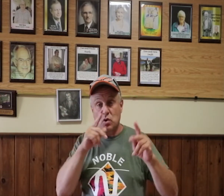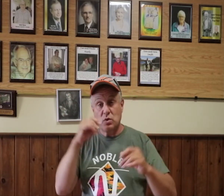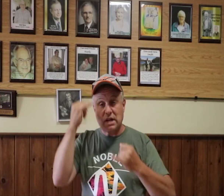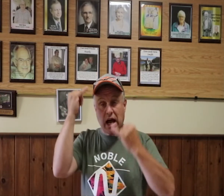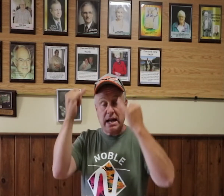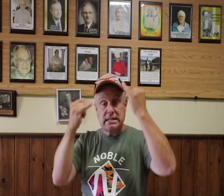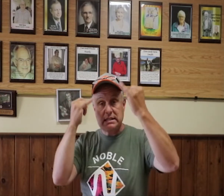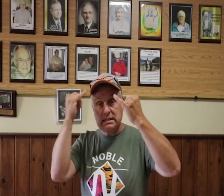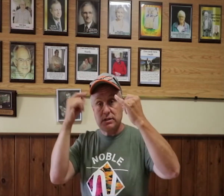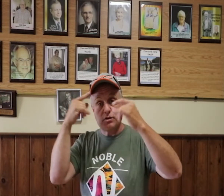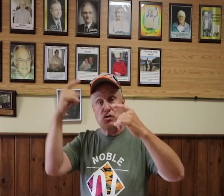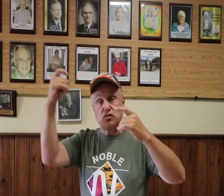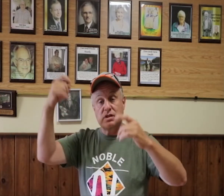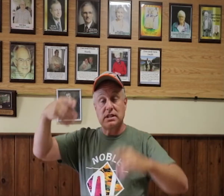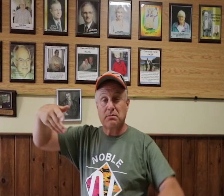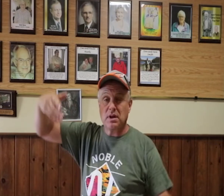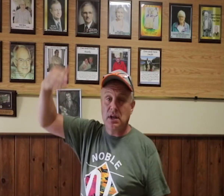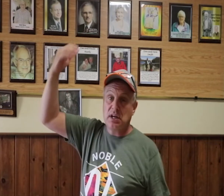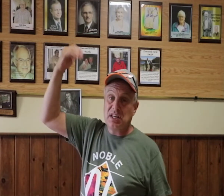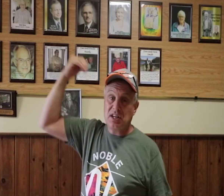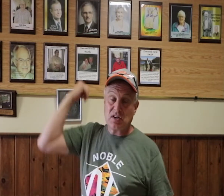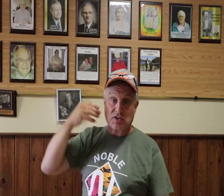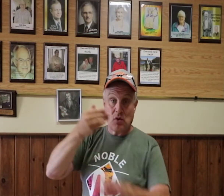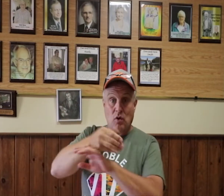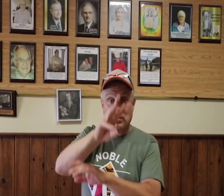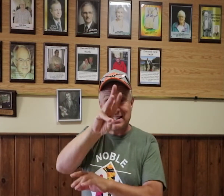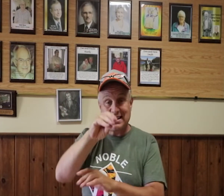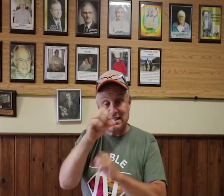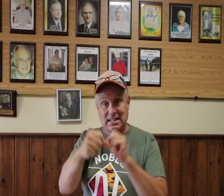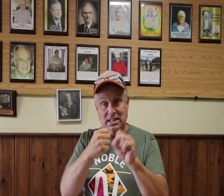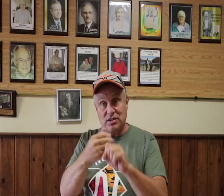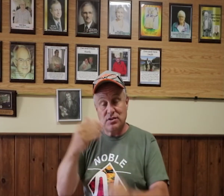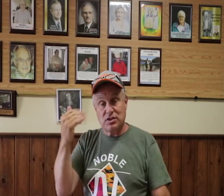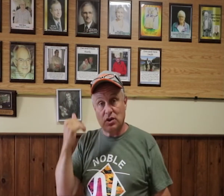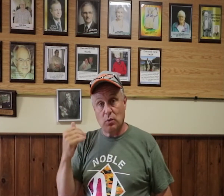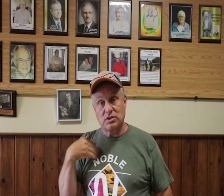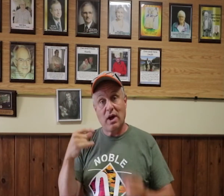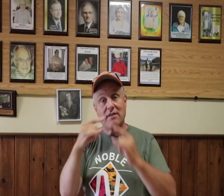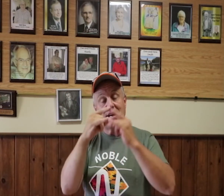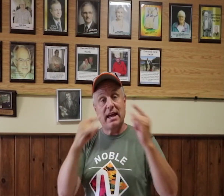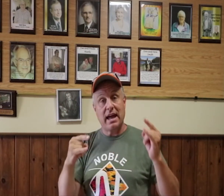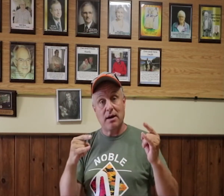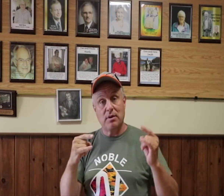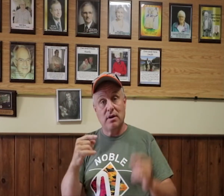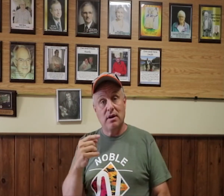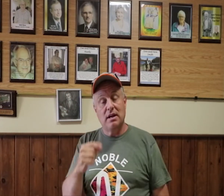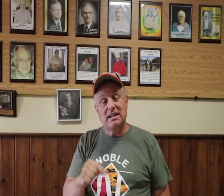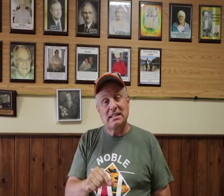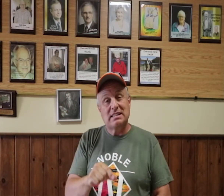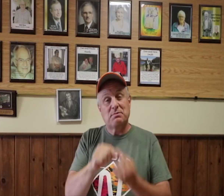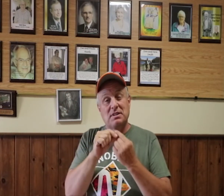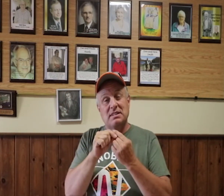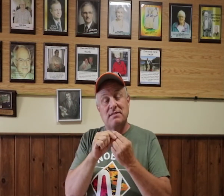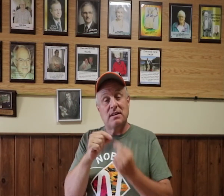whose idea, their dream, years ago, over 60 years ago, was to have a camp specifically